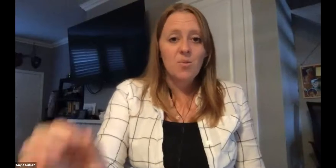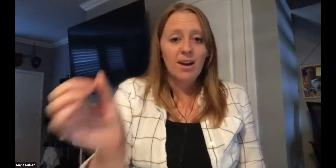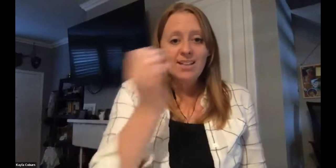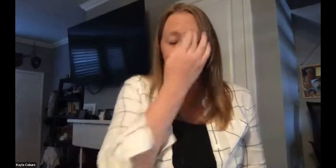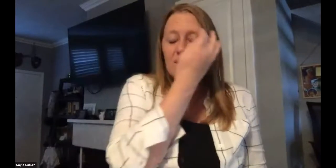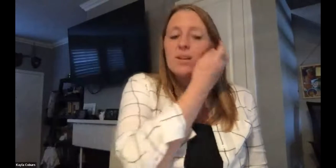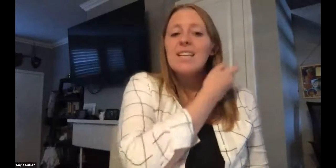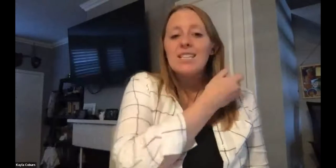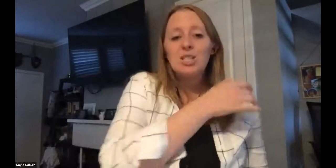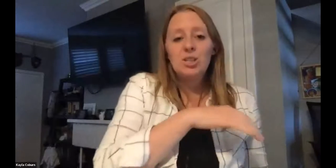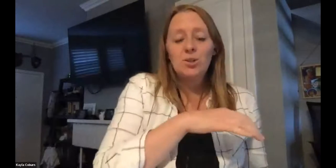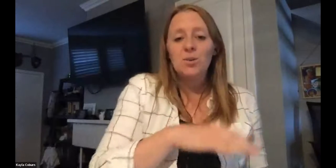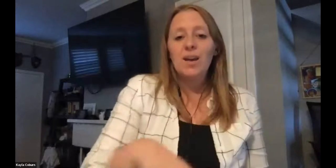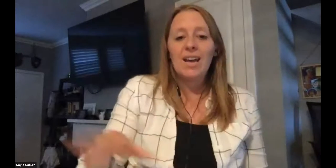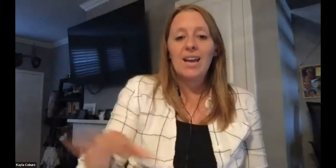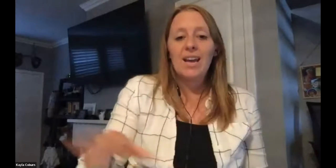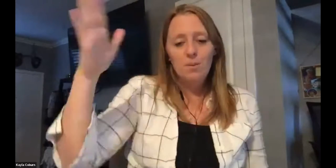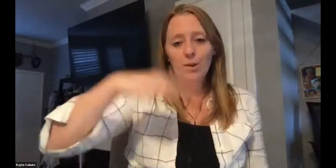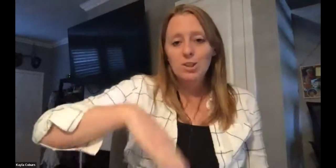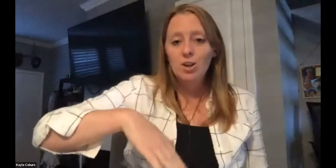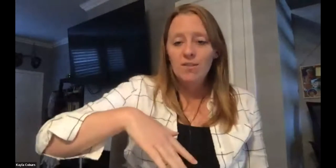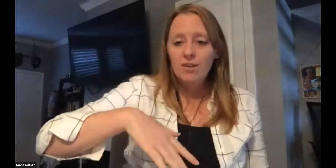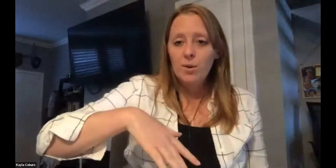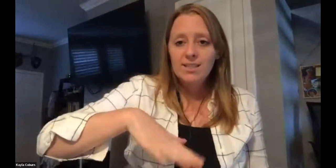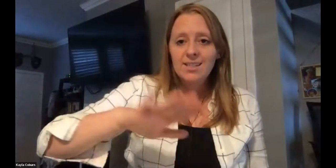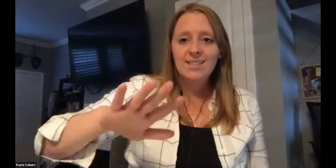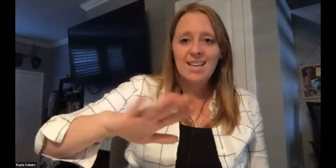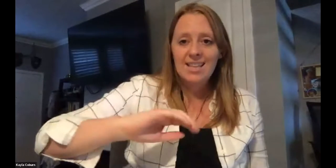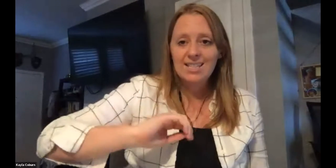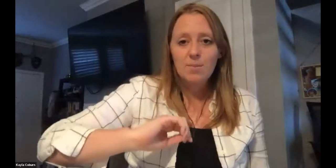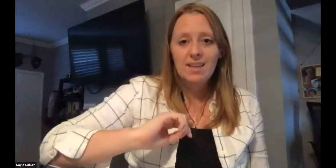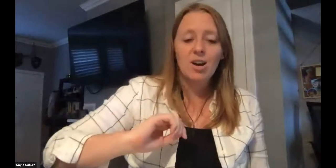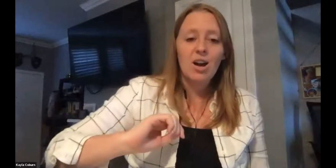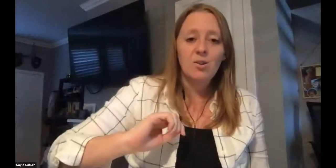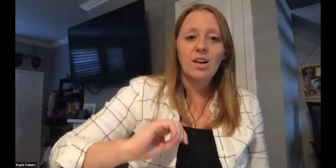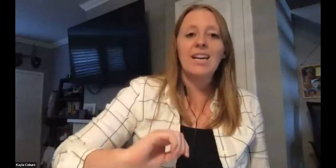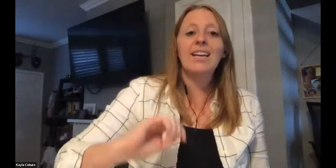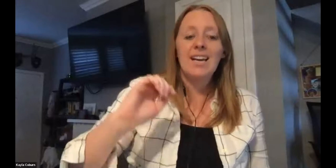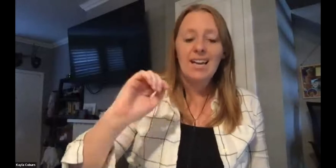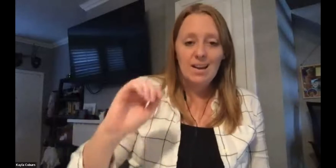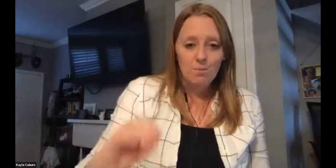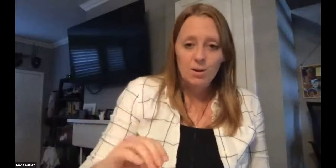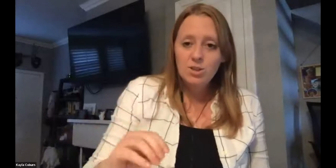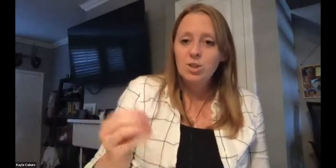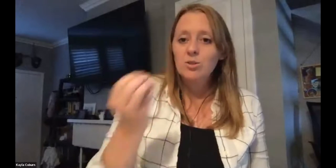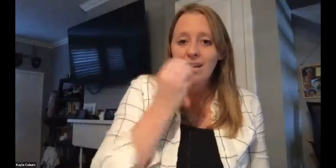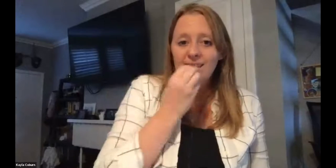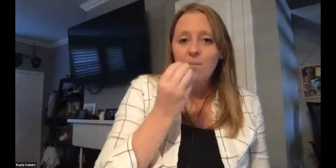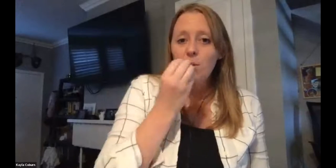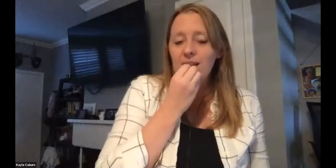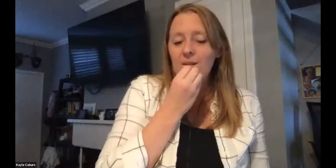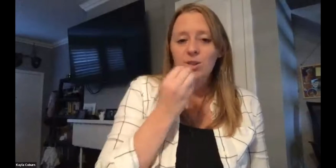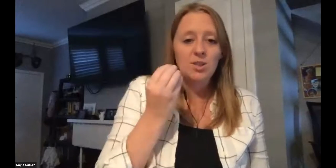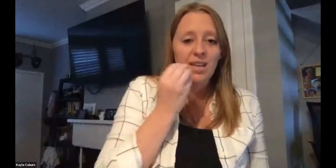ability awareness that I always like to do, and I tell people to turn off their voices and then tell me that they're hungry. And most children at